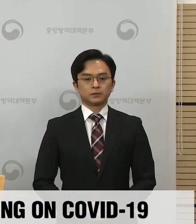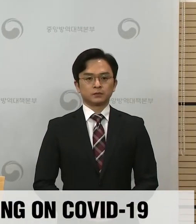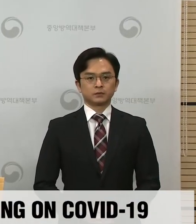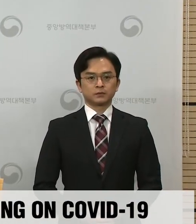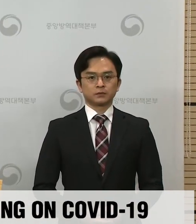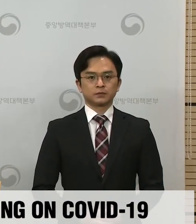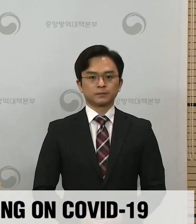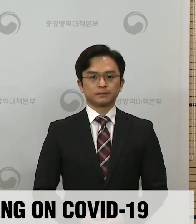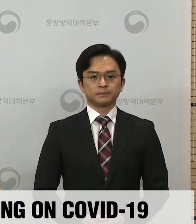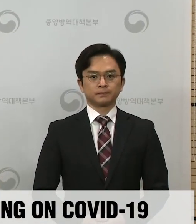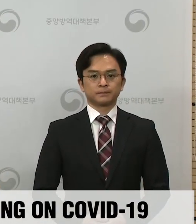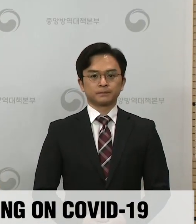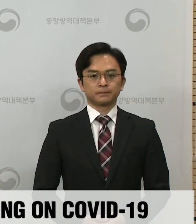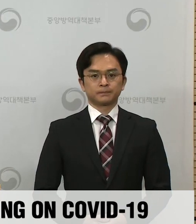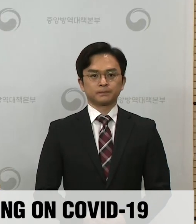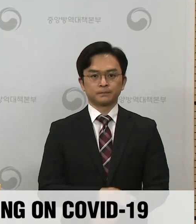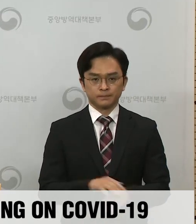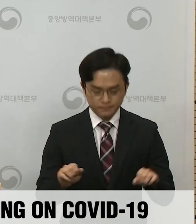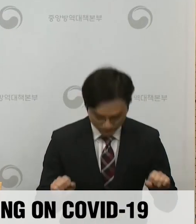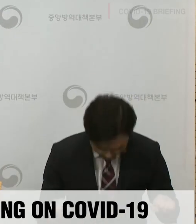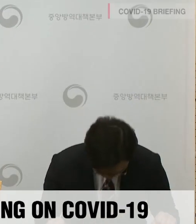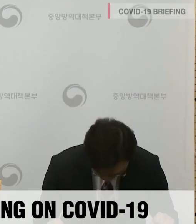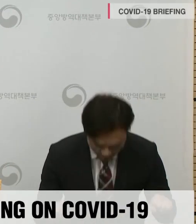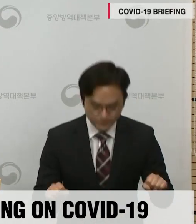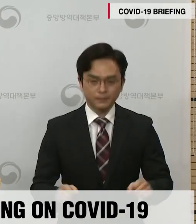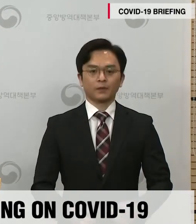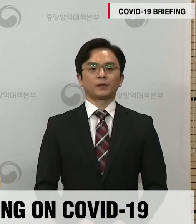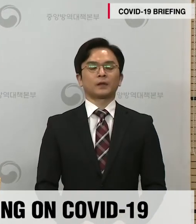First of all, here is Mr. Kwon Joon-ook with the briefing.